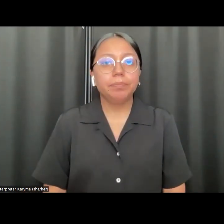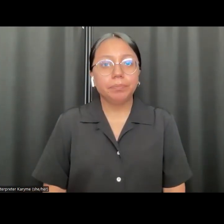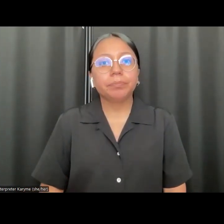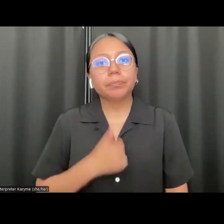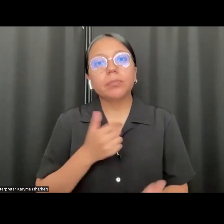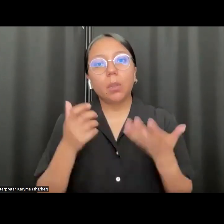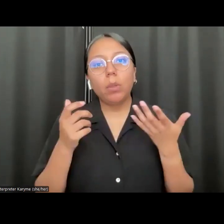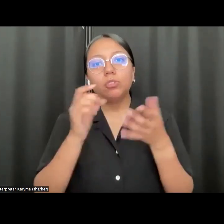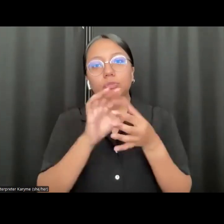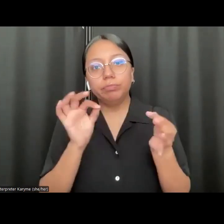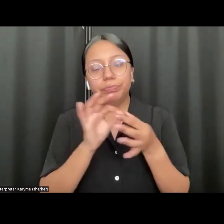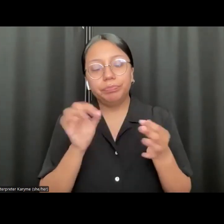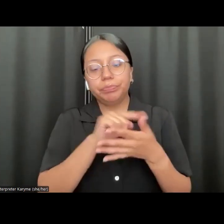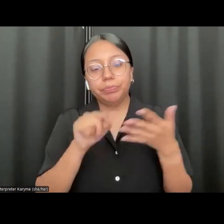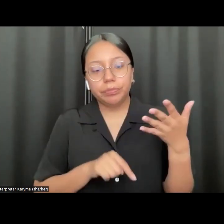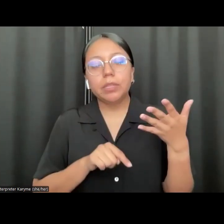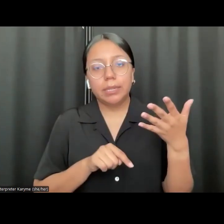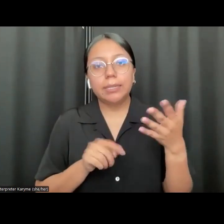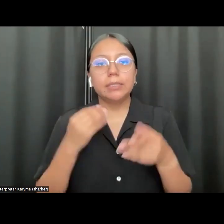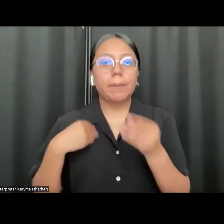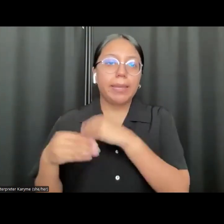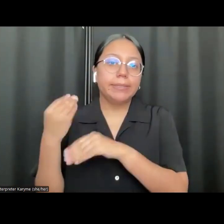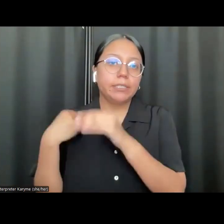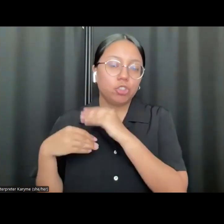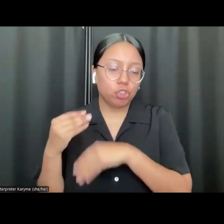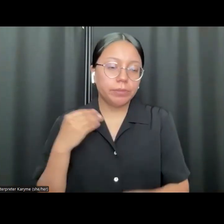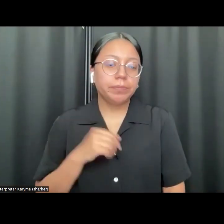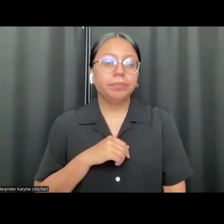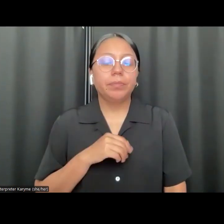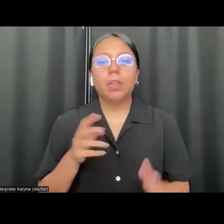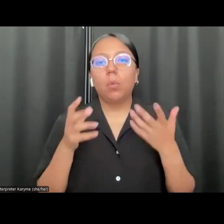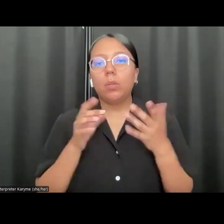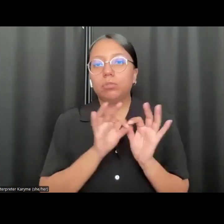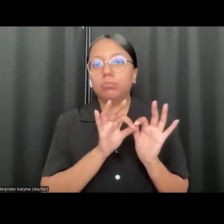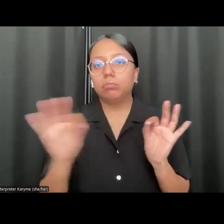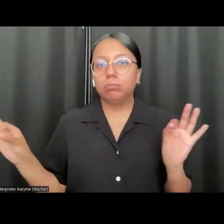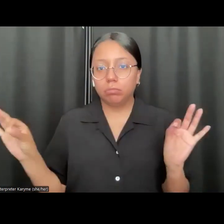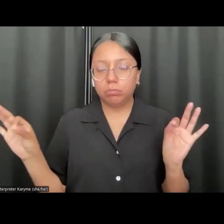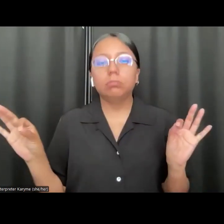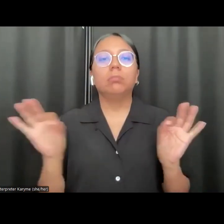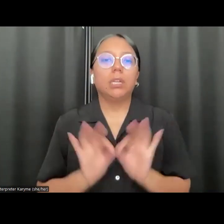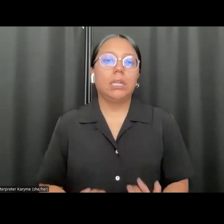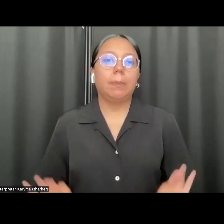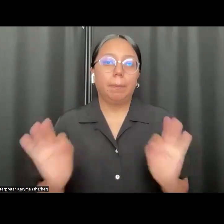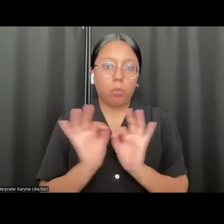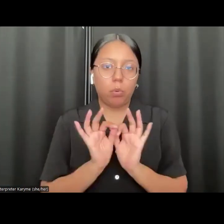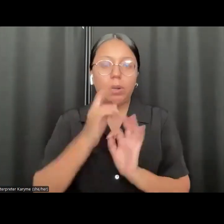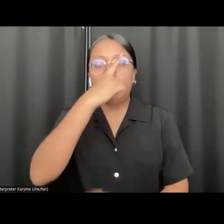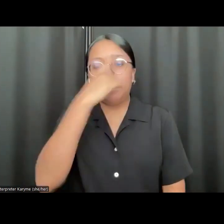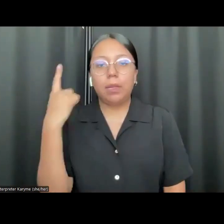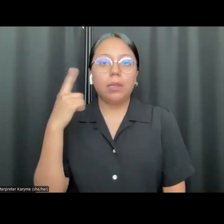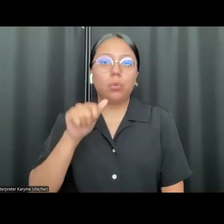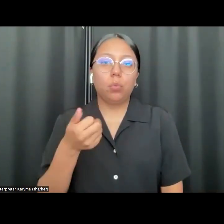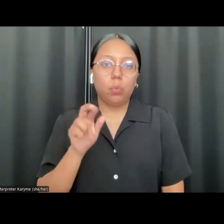one is I want to quote the incredibly important Black queer performance elder